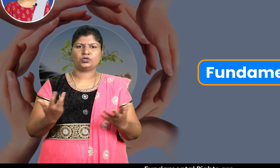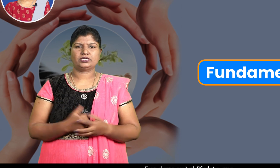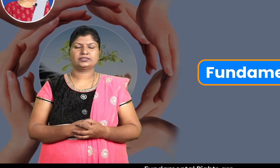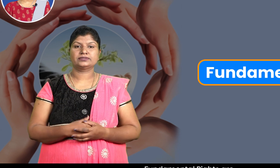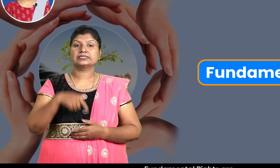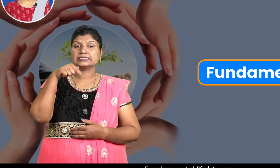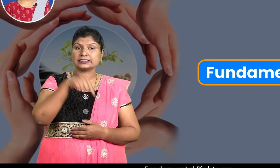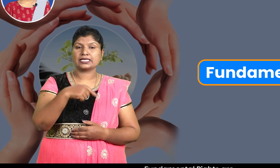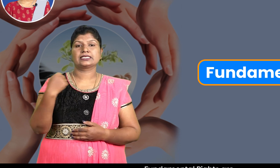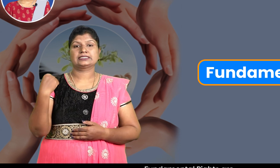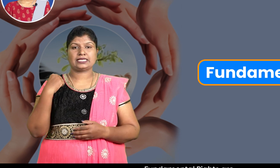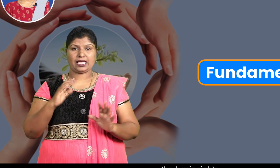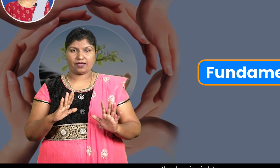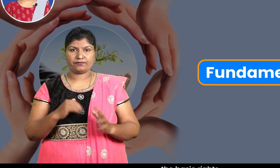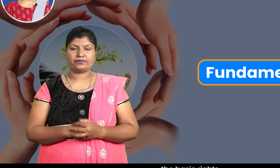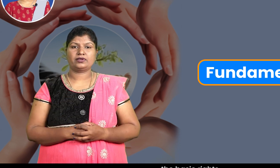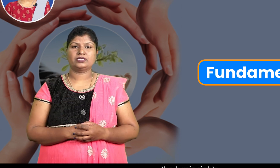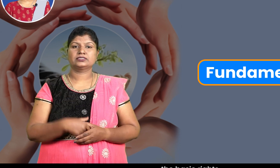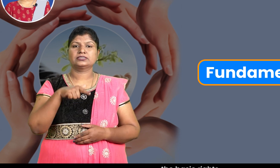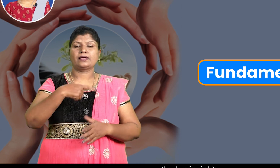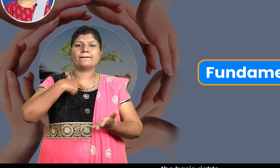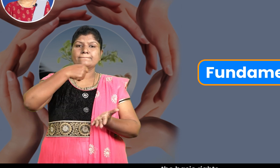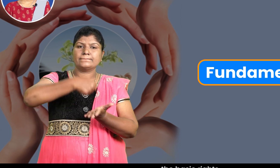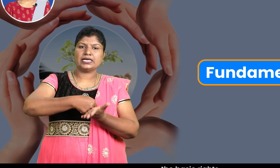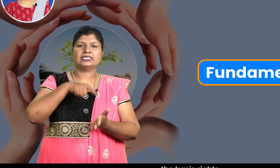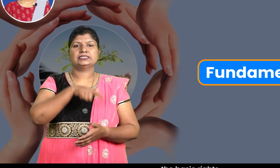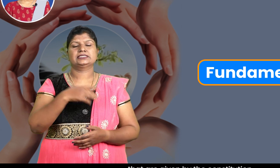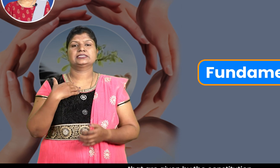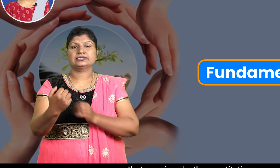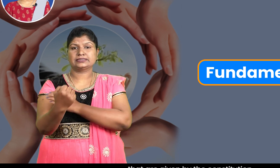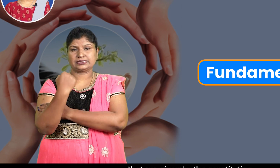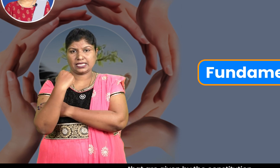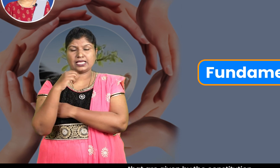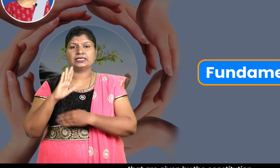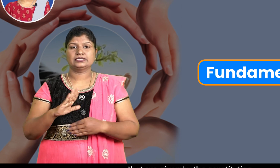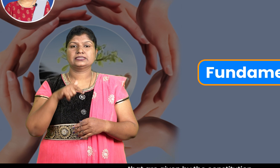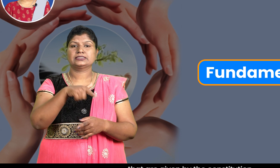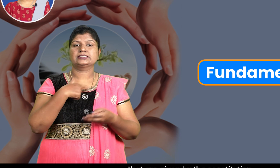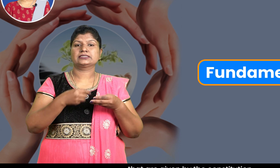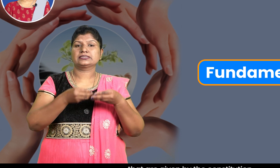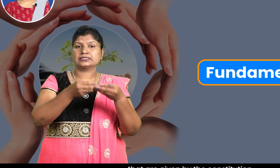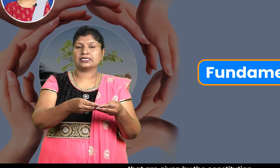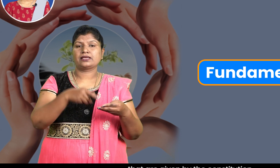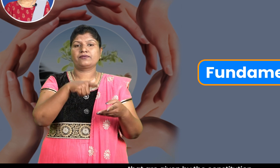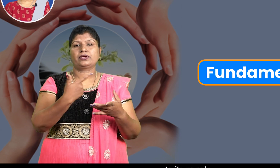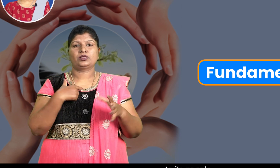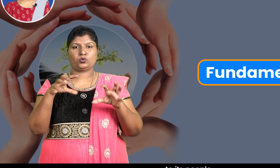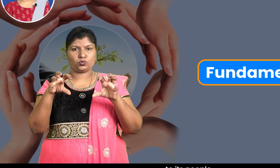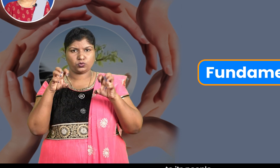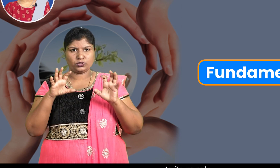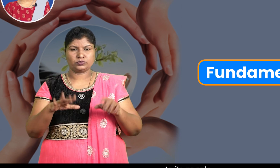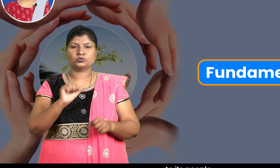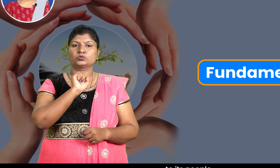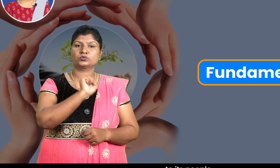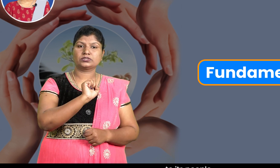Fundamental rights are the basic rights that are given by the Constitution to its